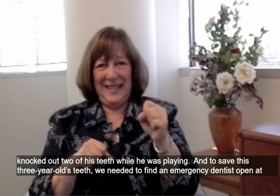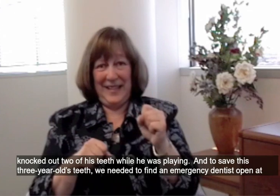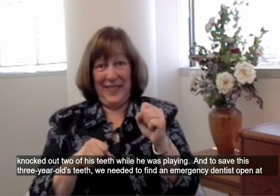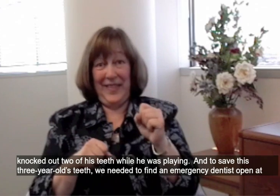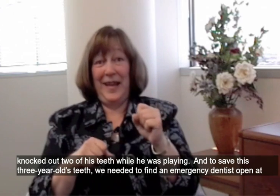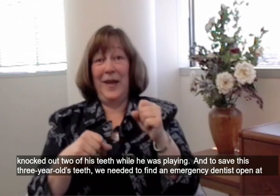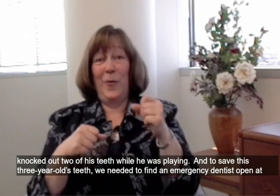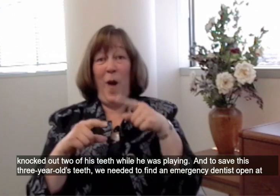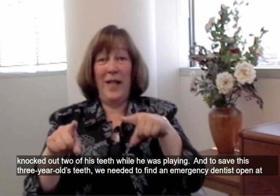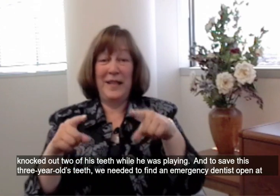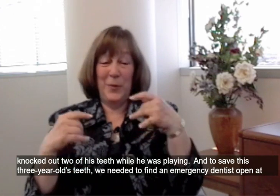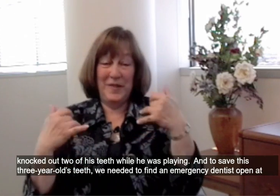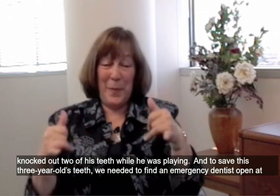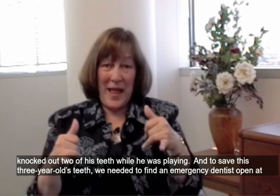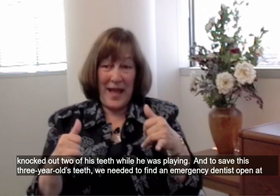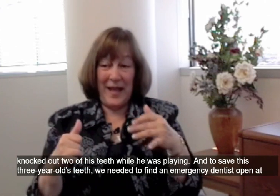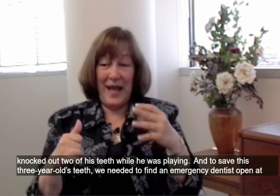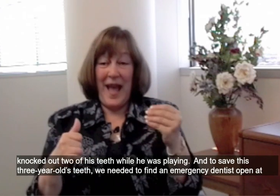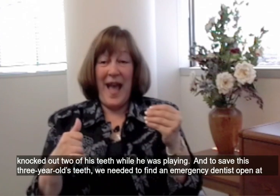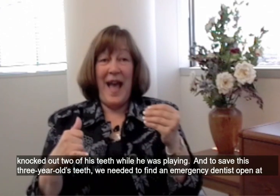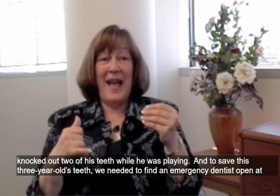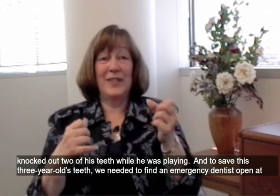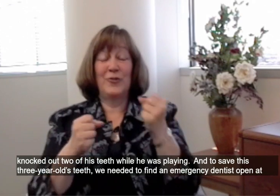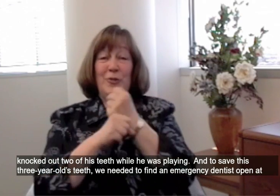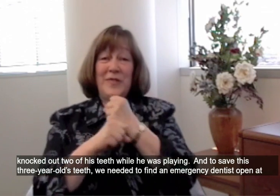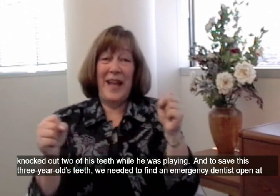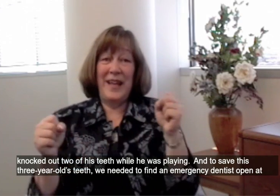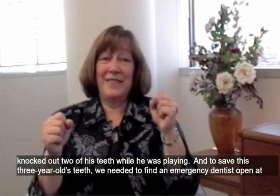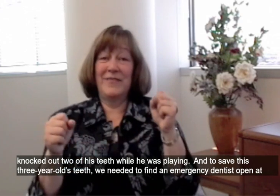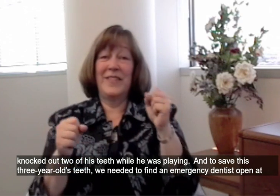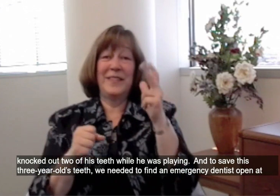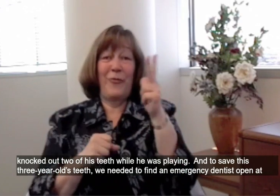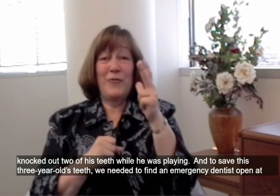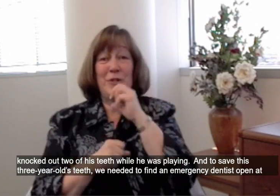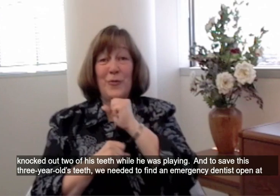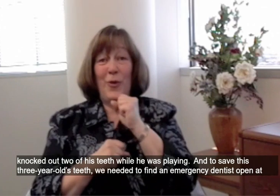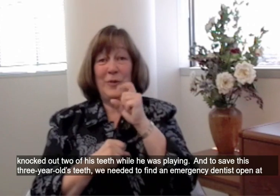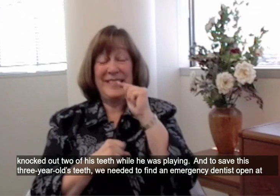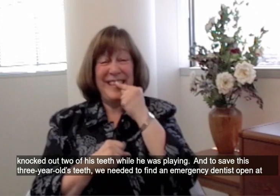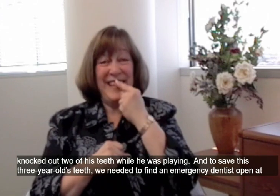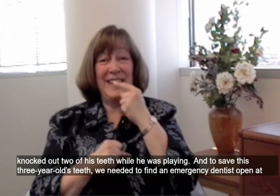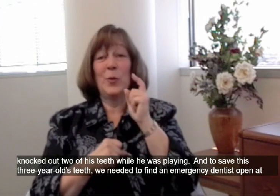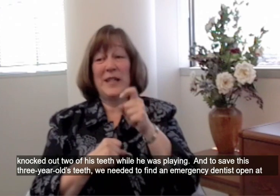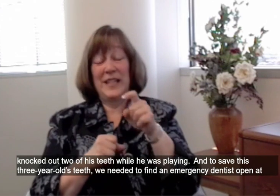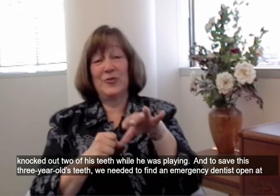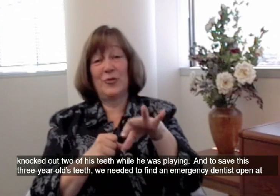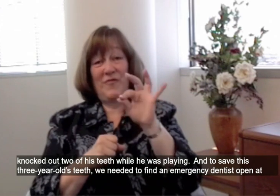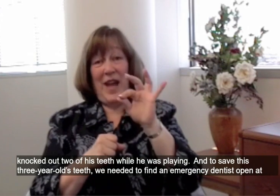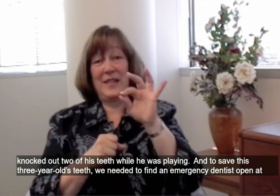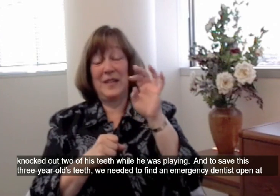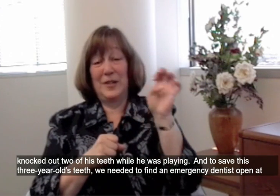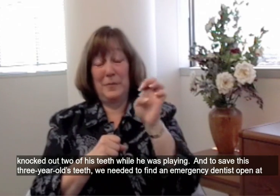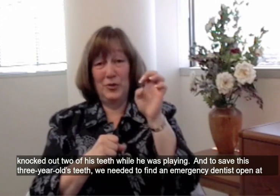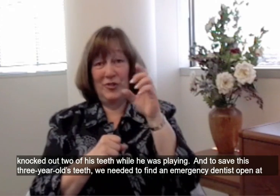teeth while he was playing. And to save this 3-year-old's teeth, we needed to find an